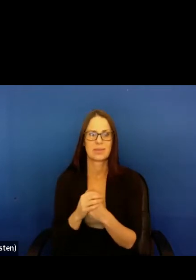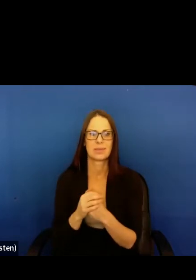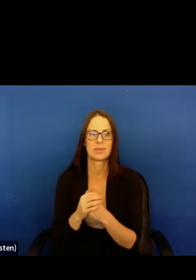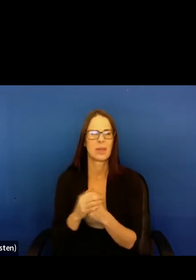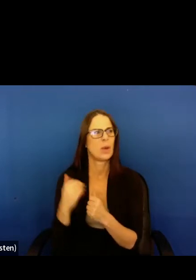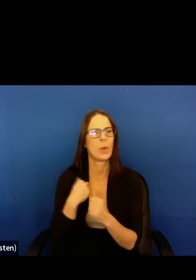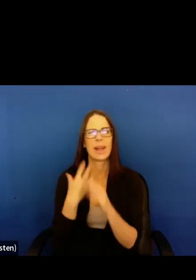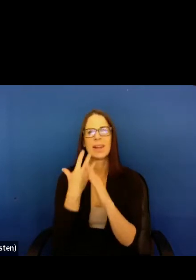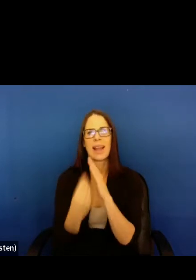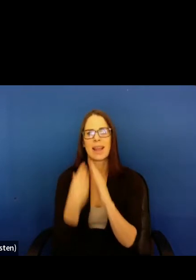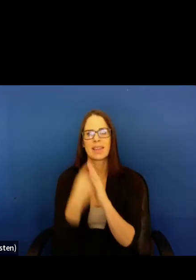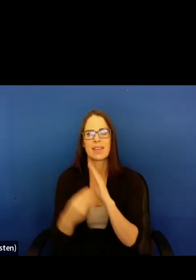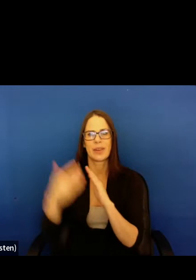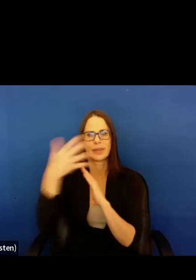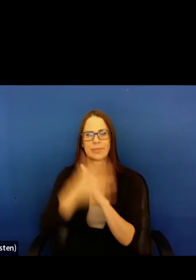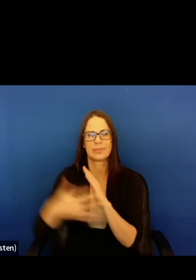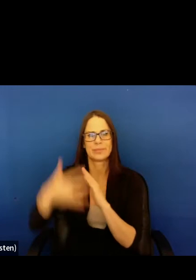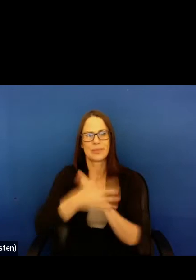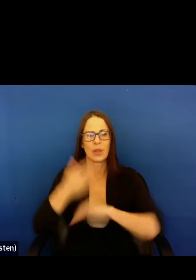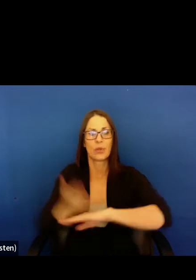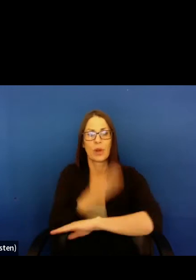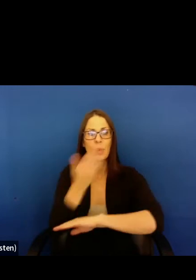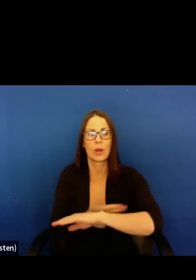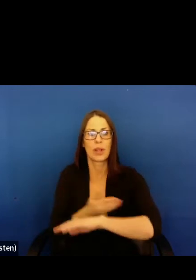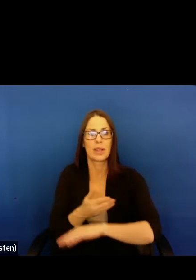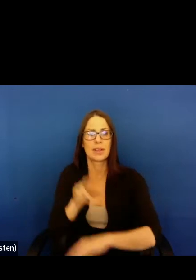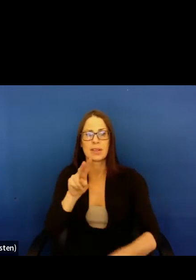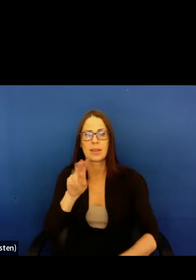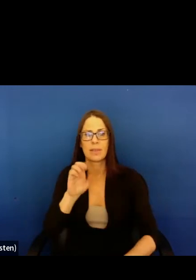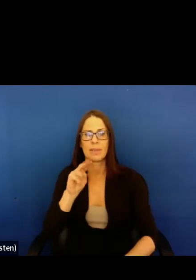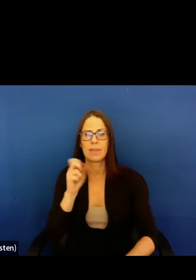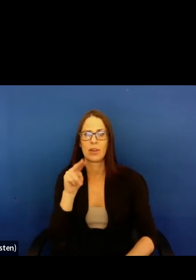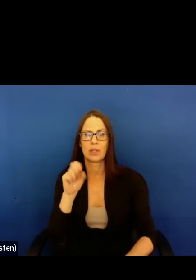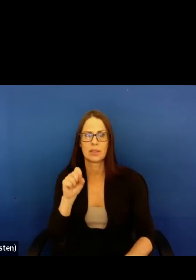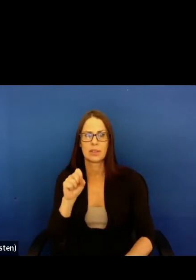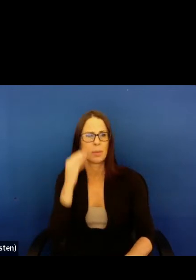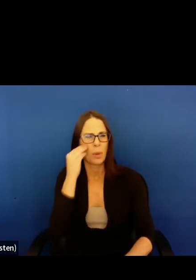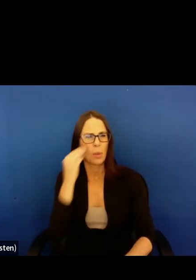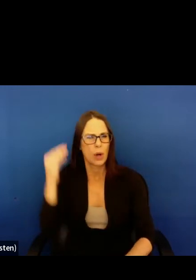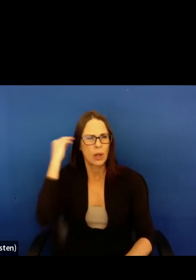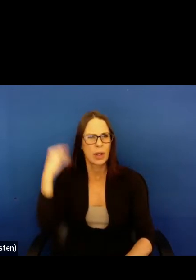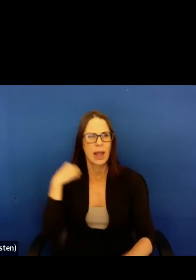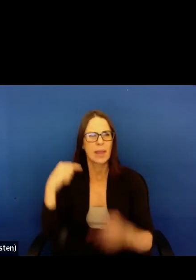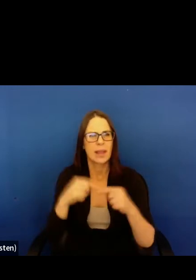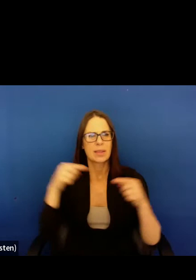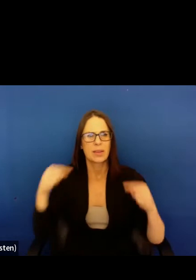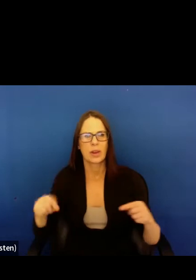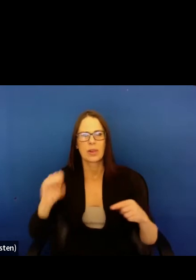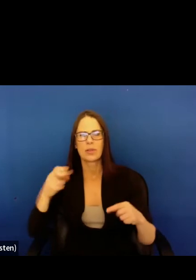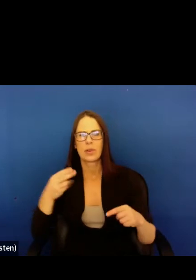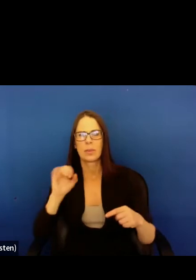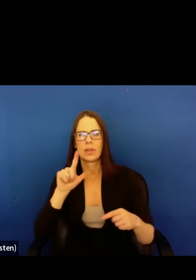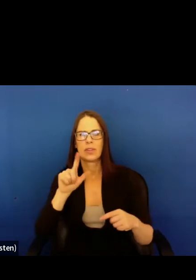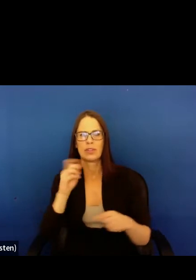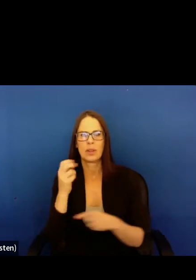exterior reworking of the Veterans Memorial that we have over by sort of, I think, across from Shillman Hall. And that's